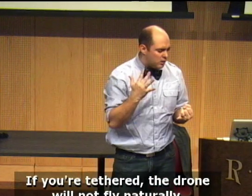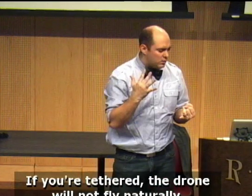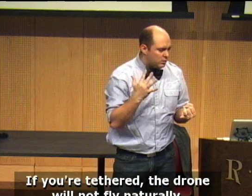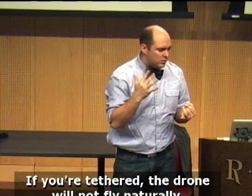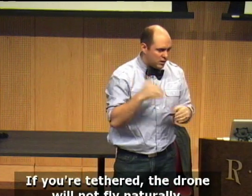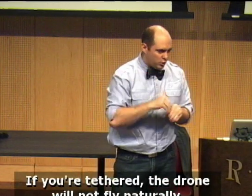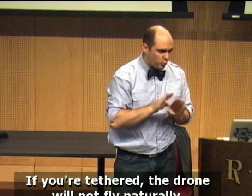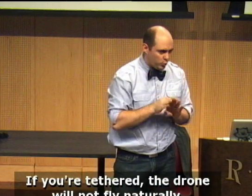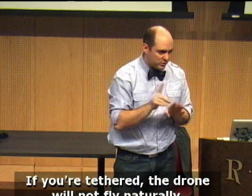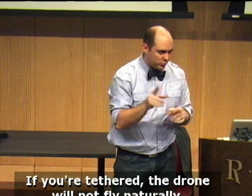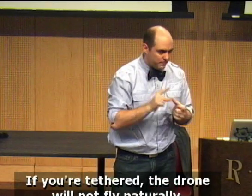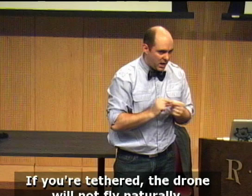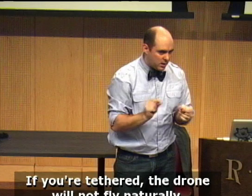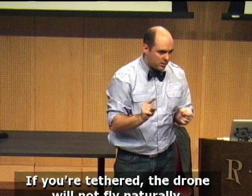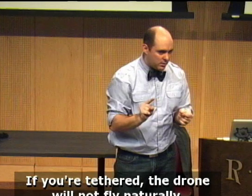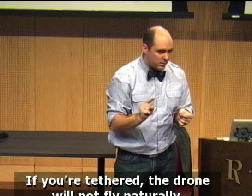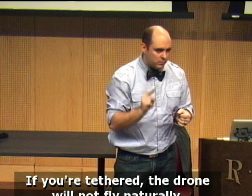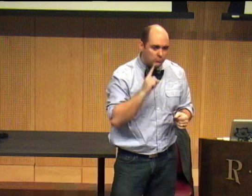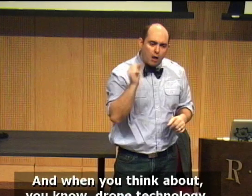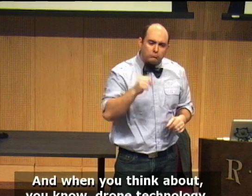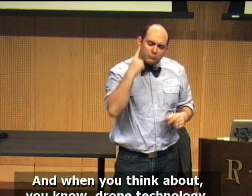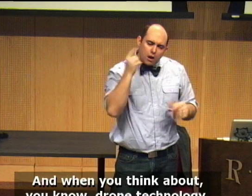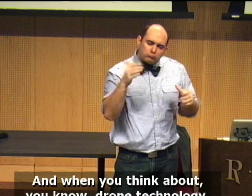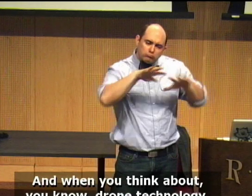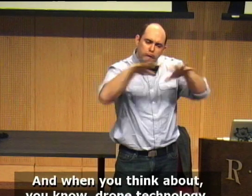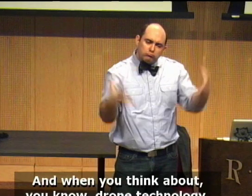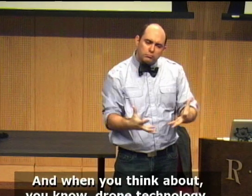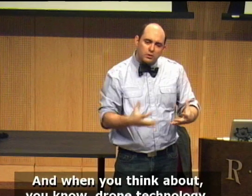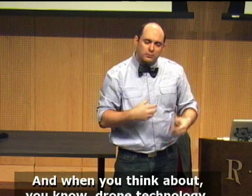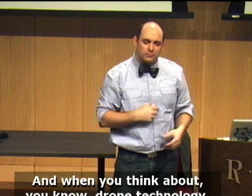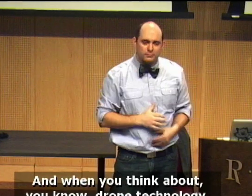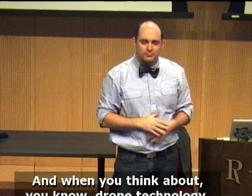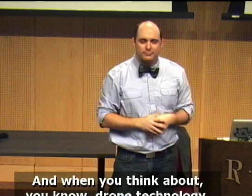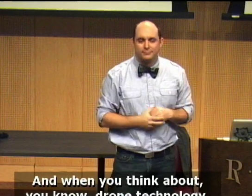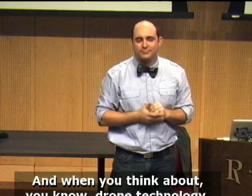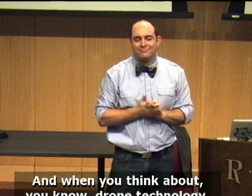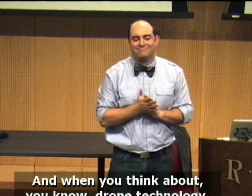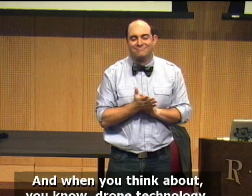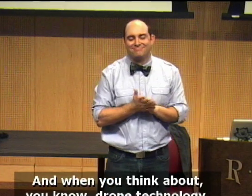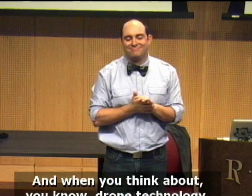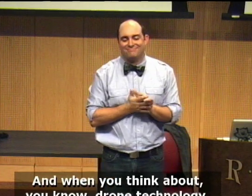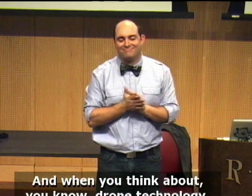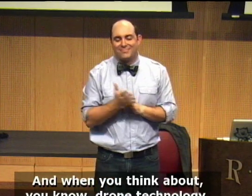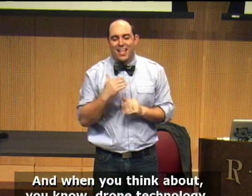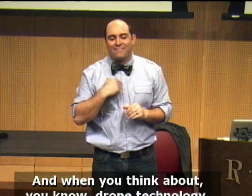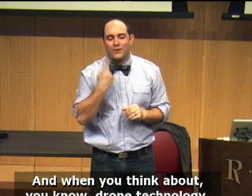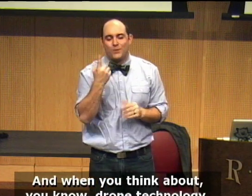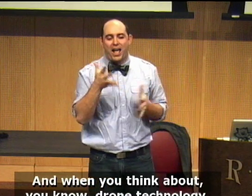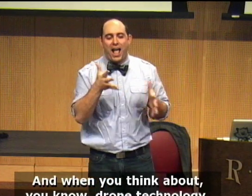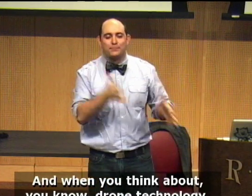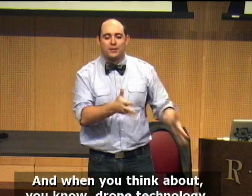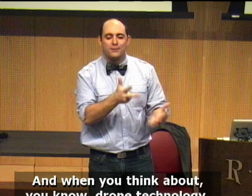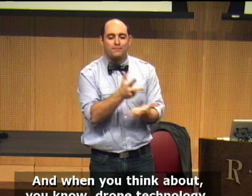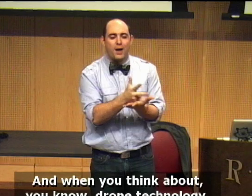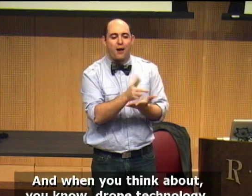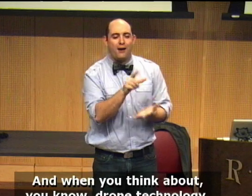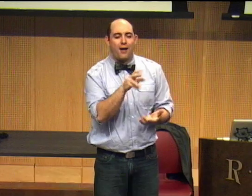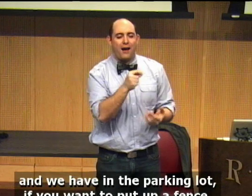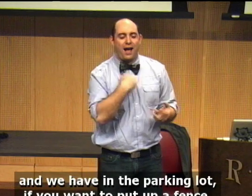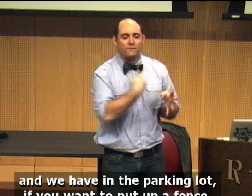drone will not fly naturally. And when you think about, drone technology, I mean, we have